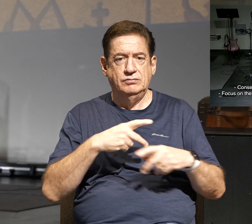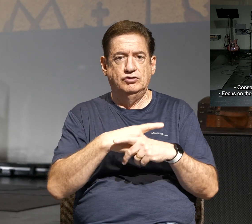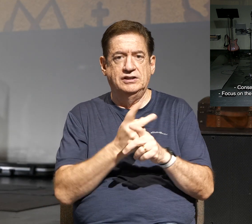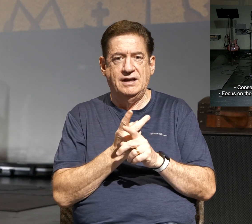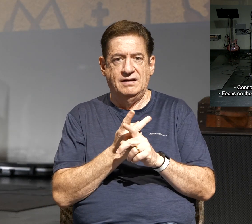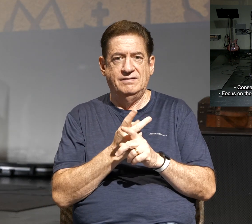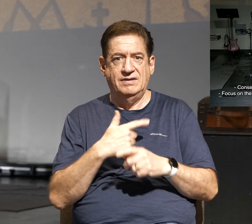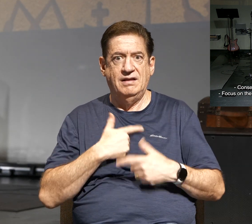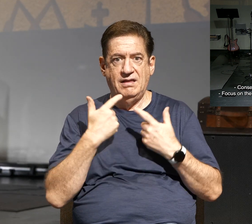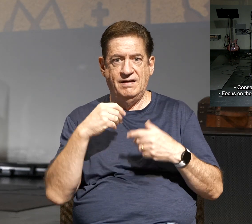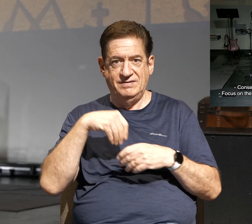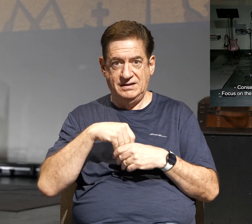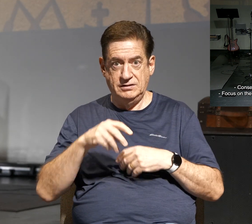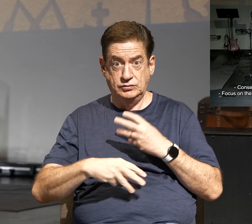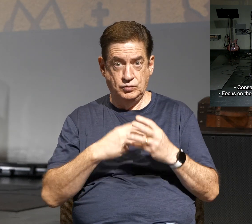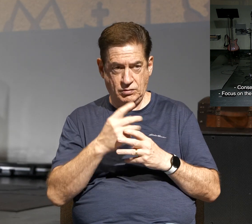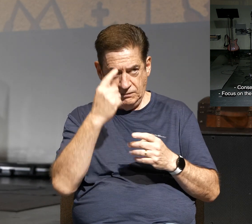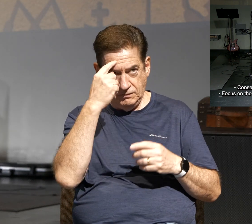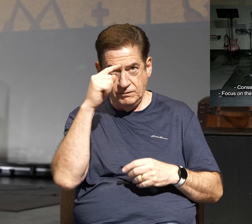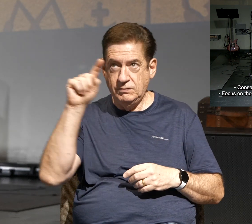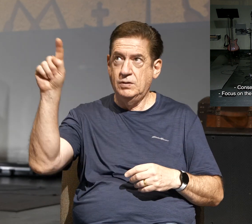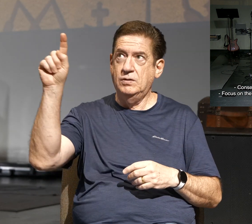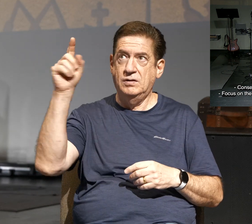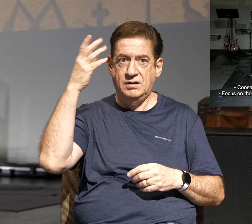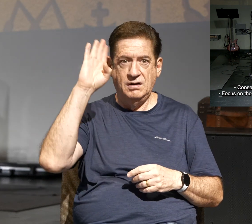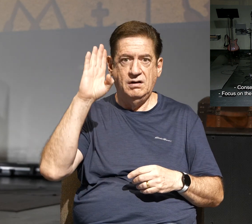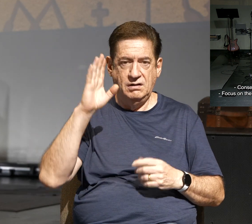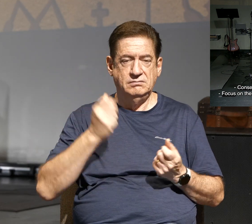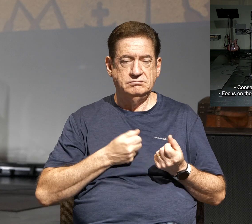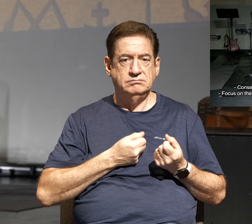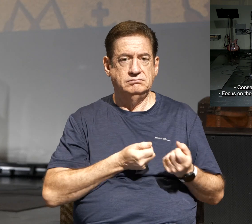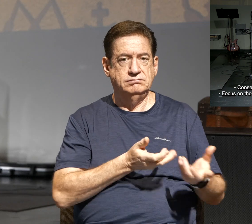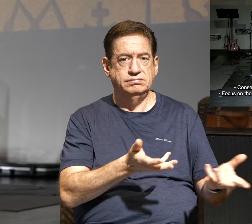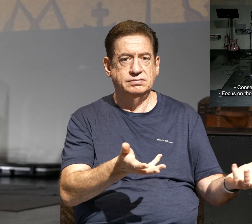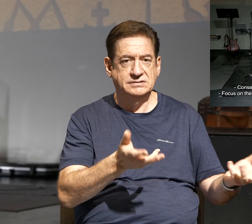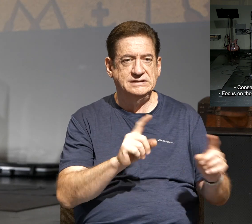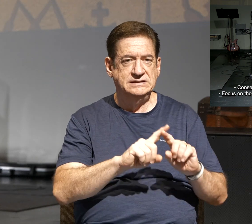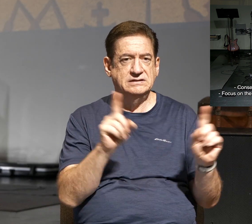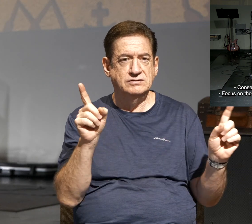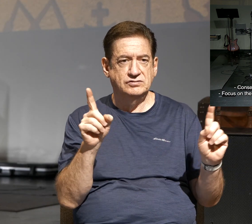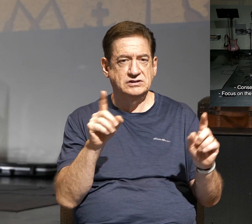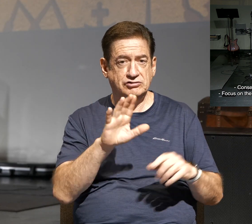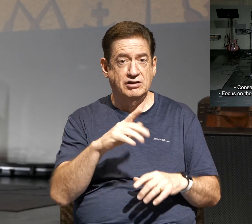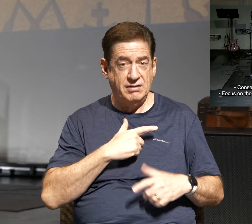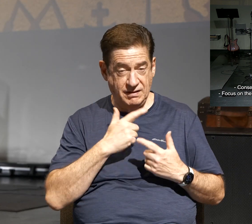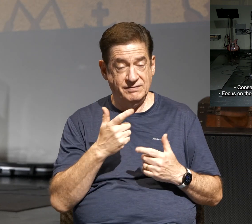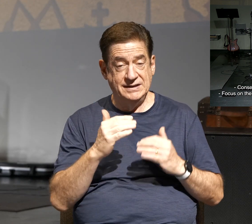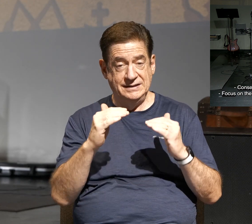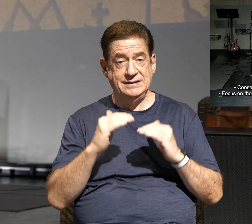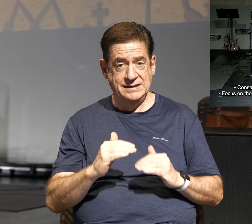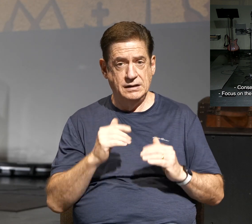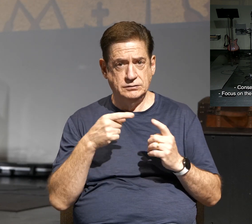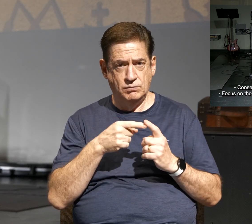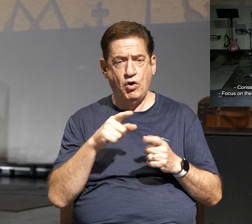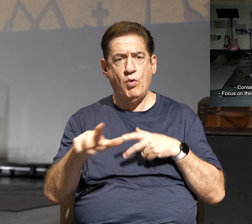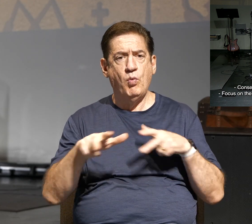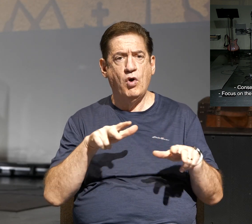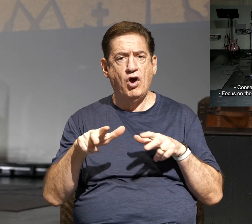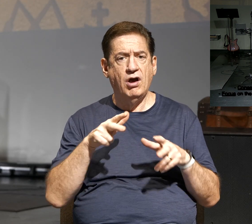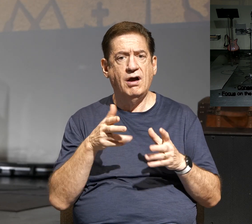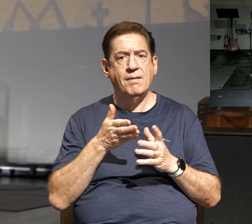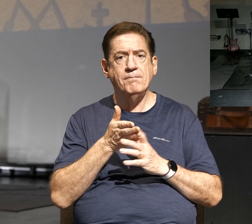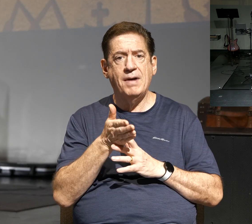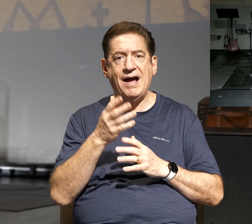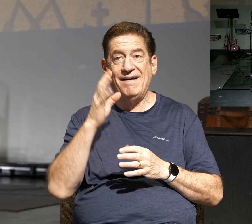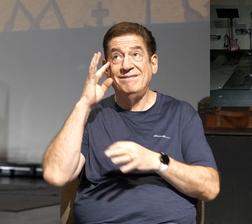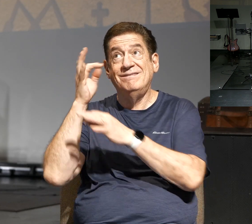for God. And that would be the difference in your life. So that takes you to the next point. Walk by faith and